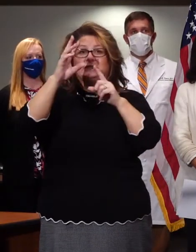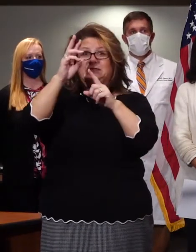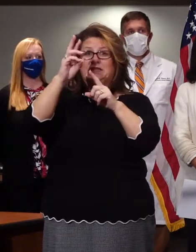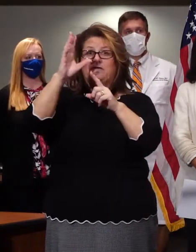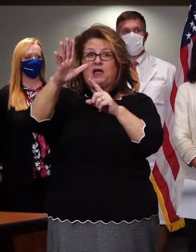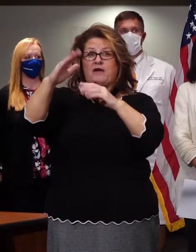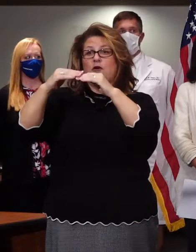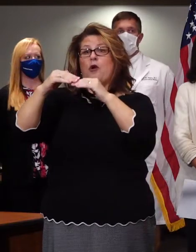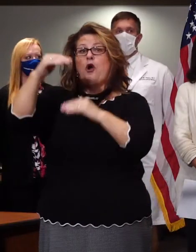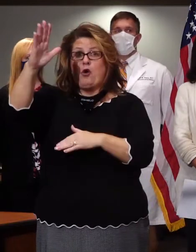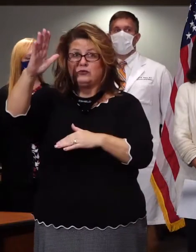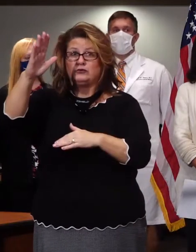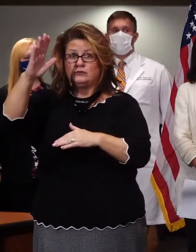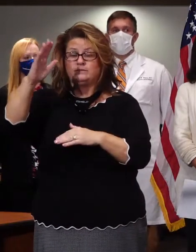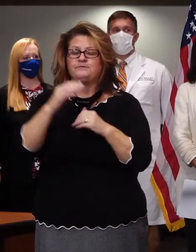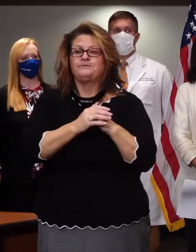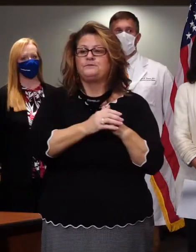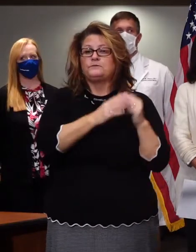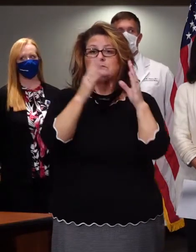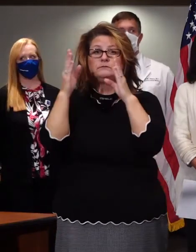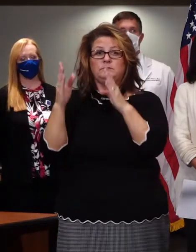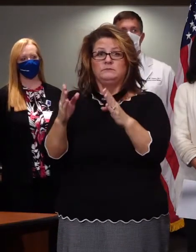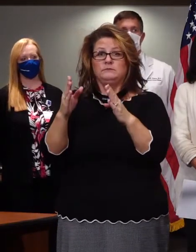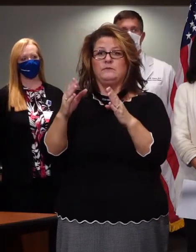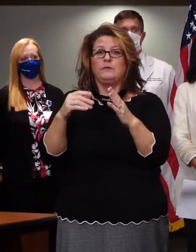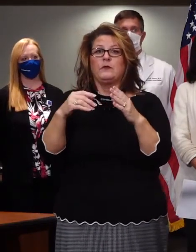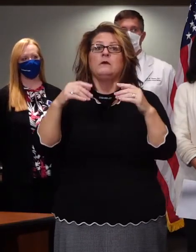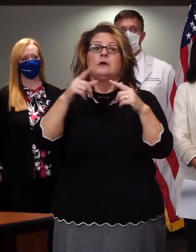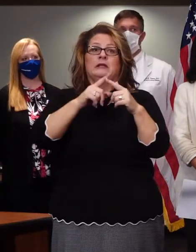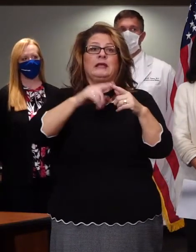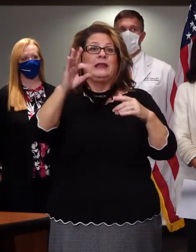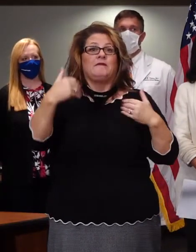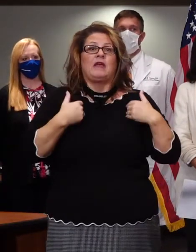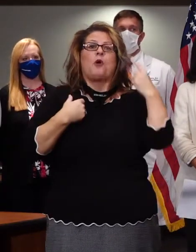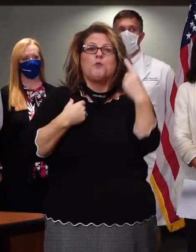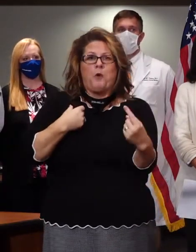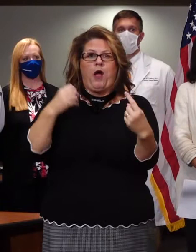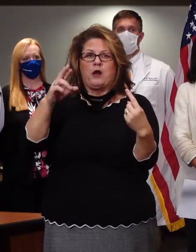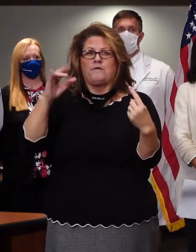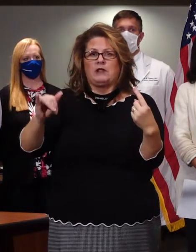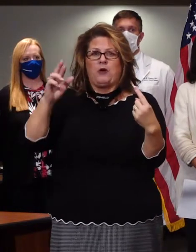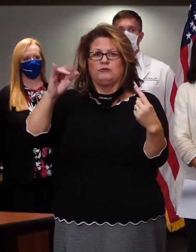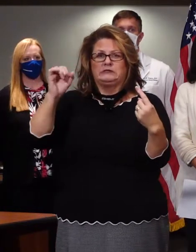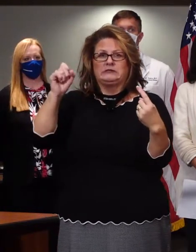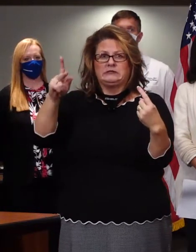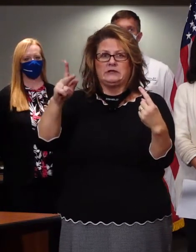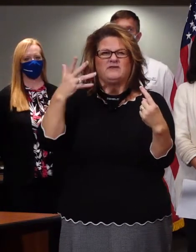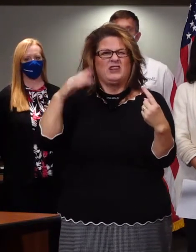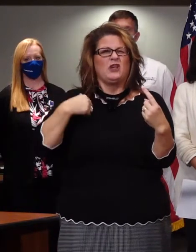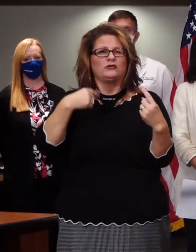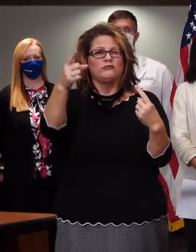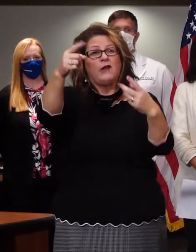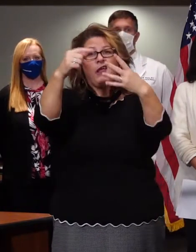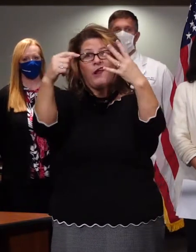older, and finally, persons with one of the following health risk conditions. And you heard these a moment